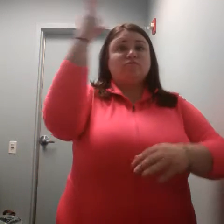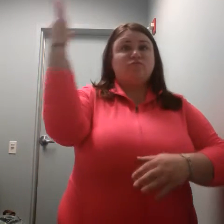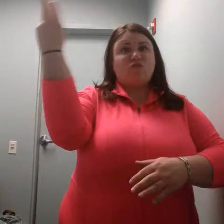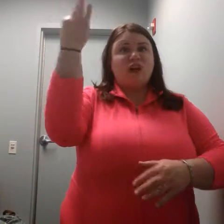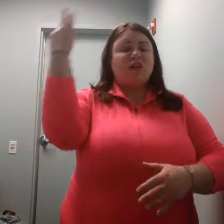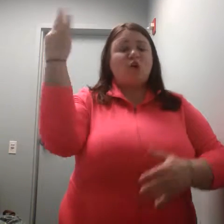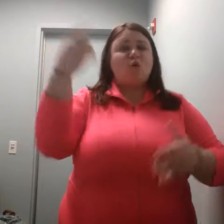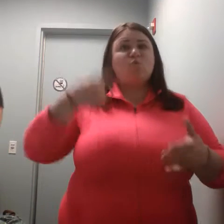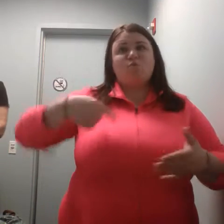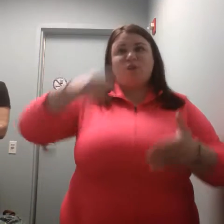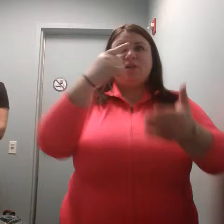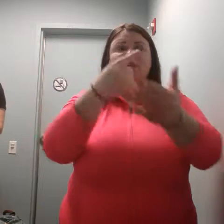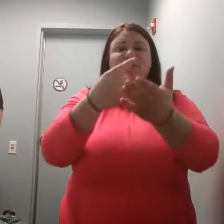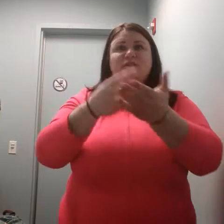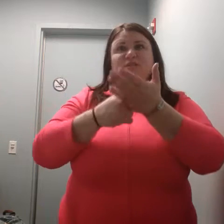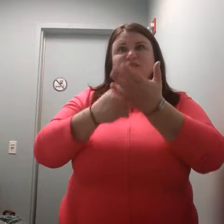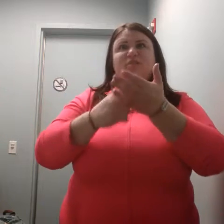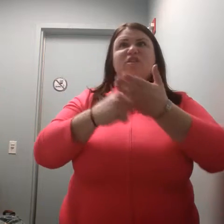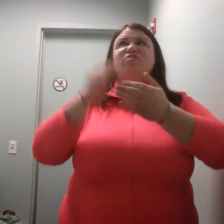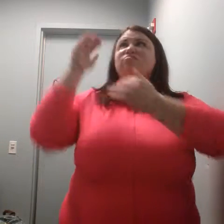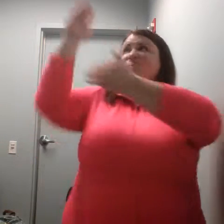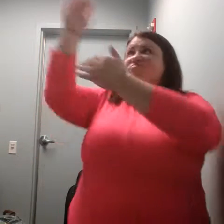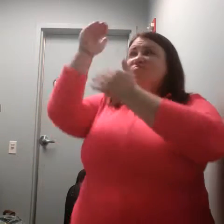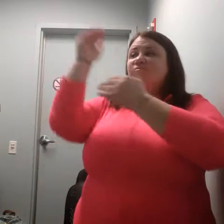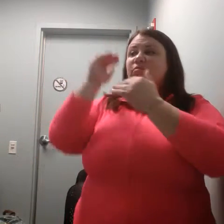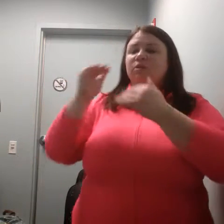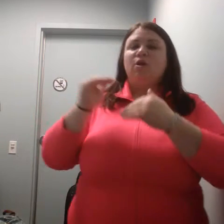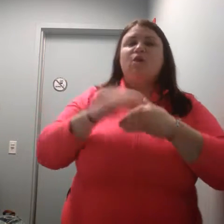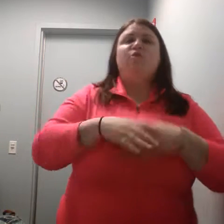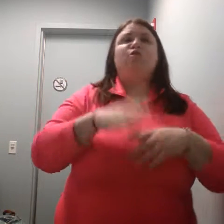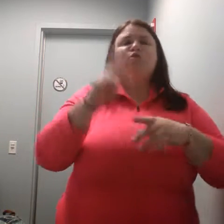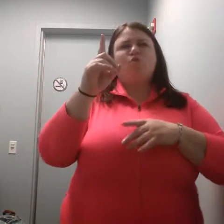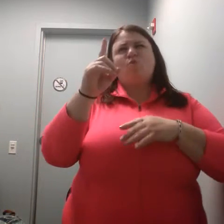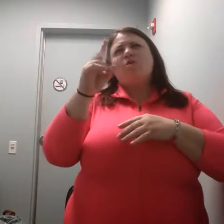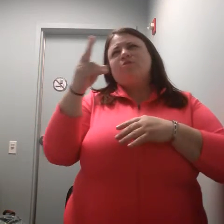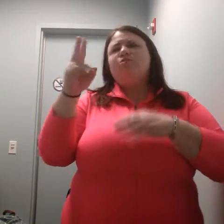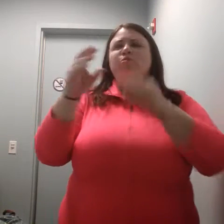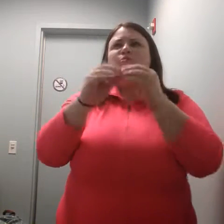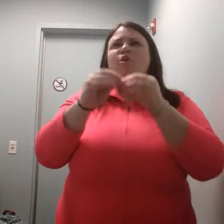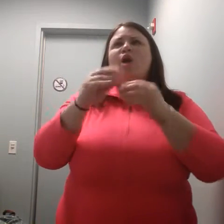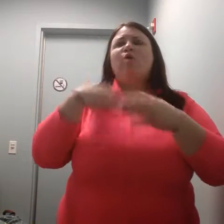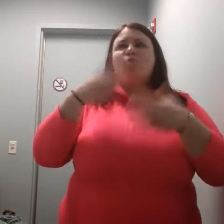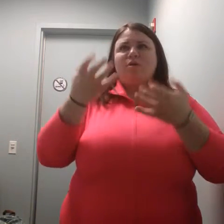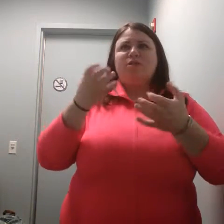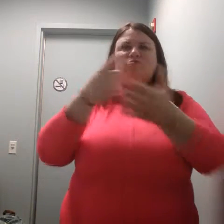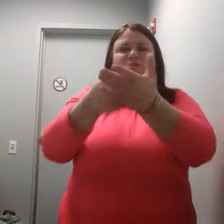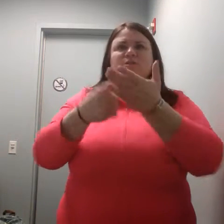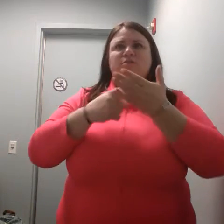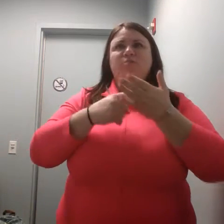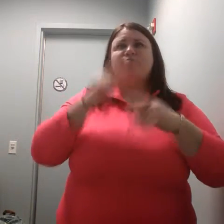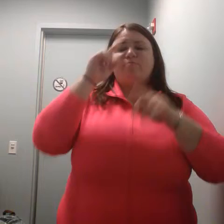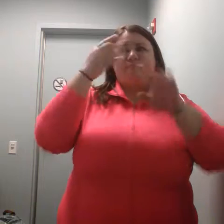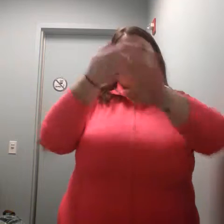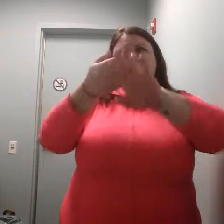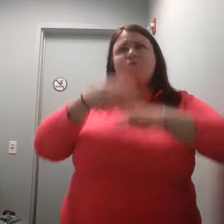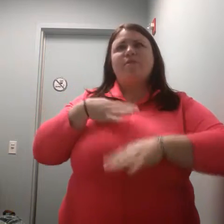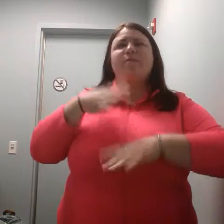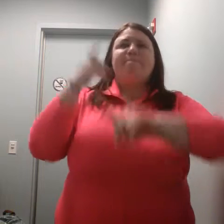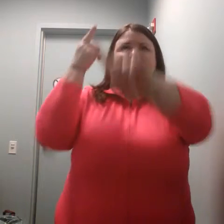go through most of these, but there's one or two more that I want to chat about before we get into the main part of the lesson today. So let's go to the